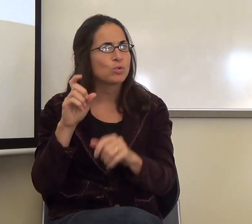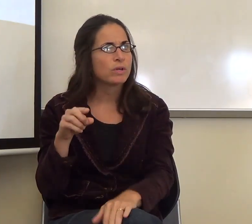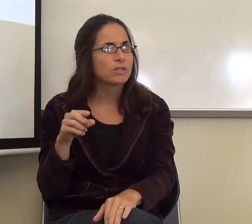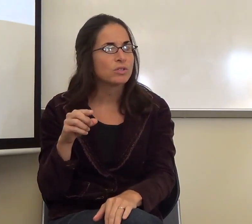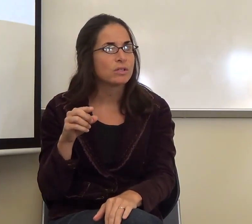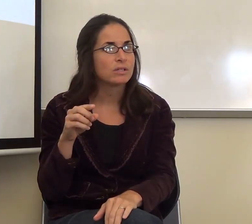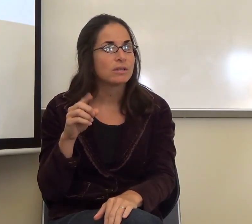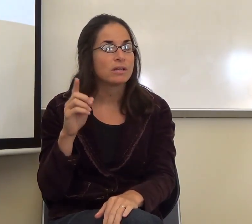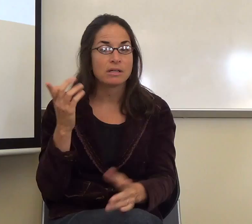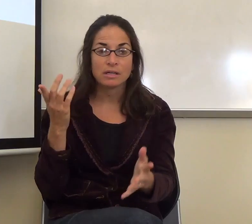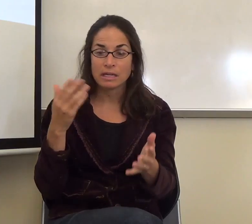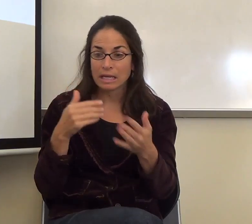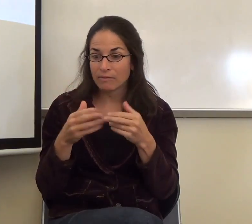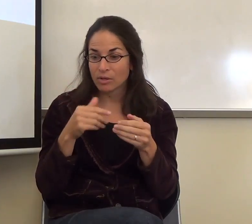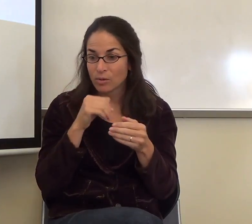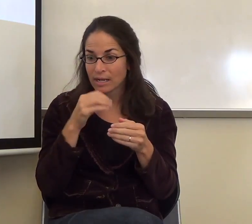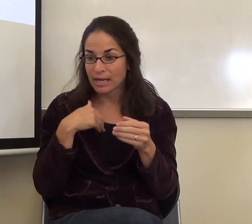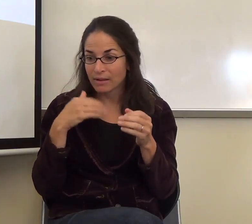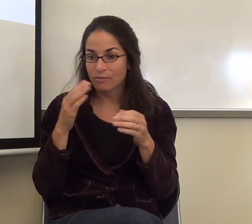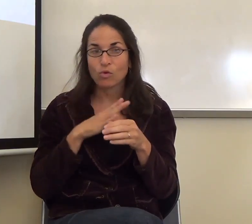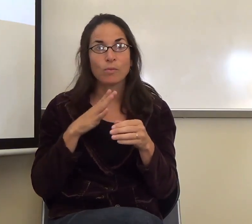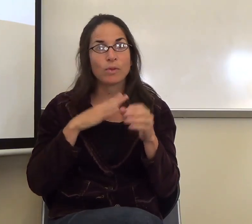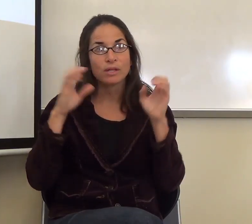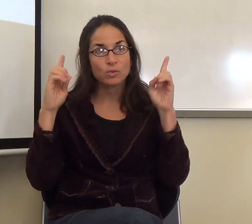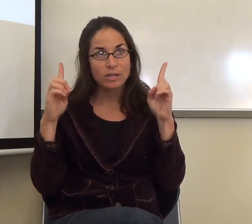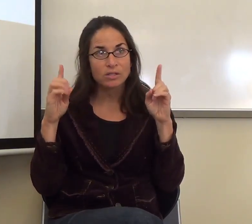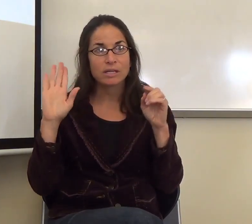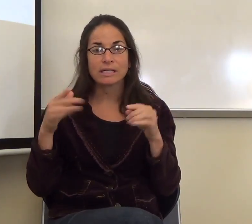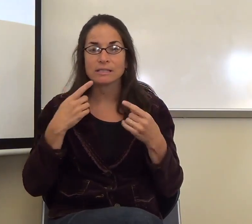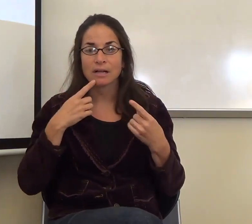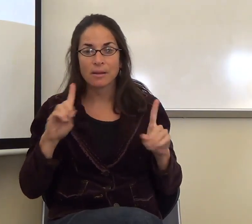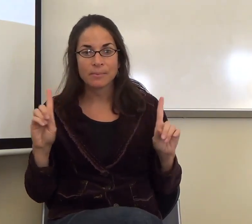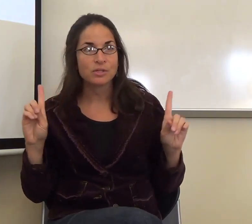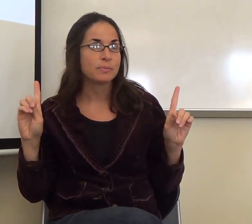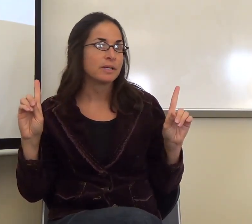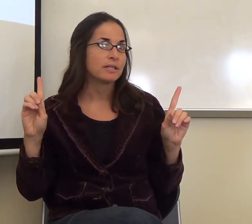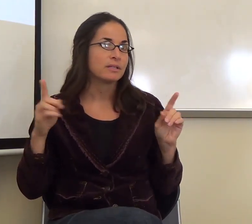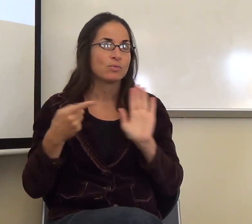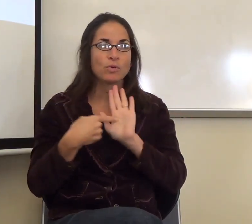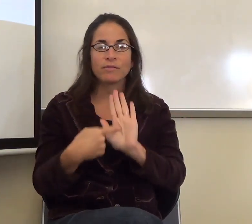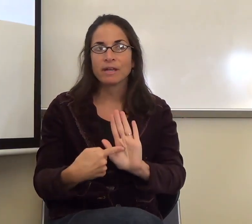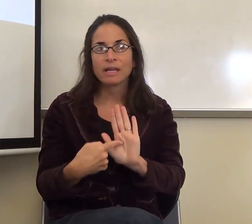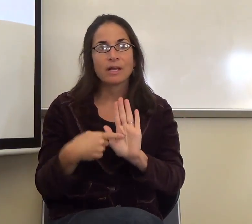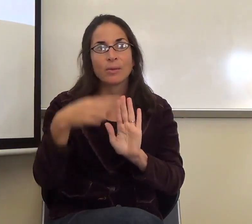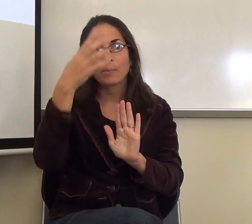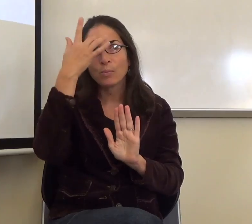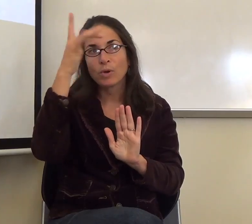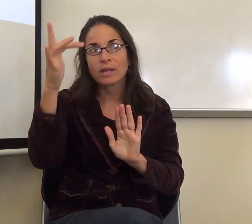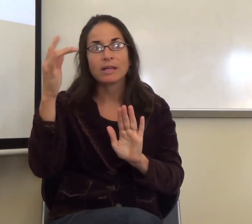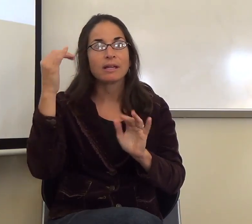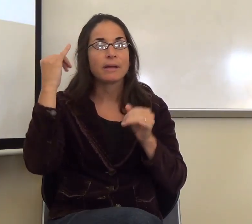of formal education, his accomplishments reveal a brilliant and imaginative